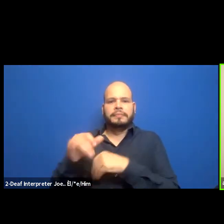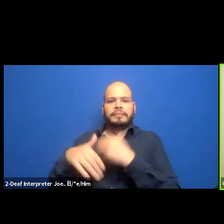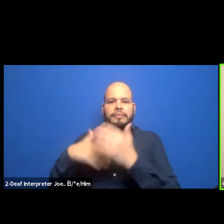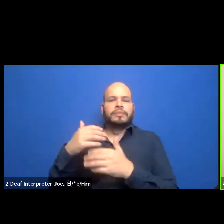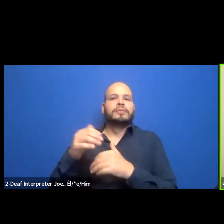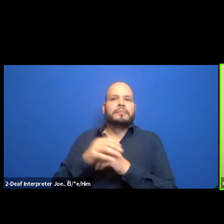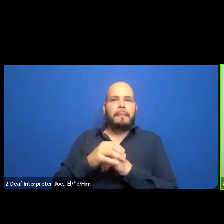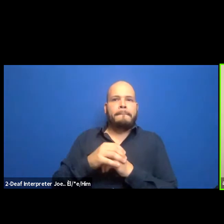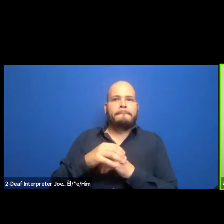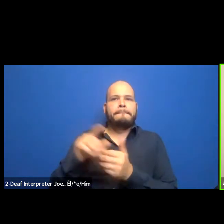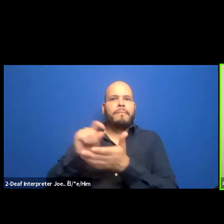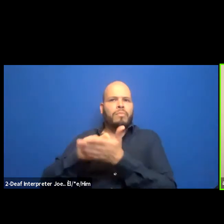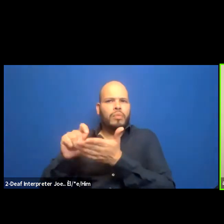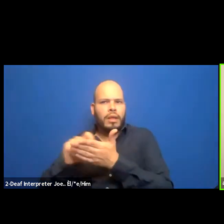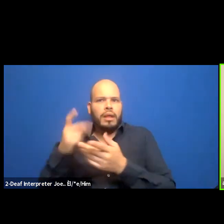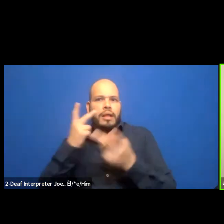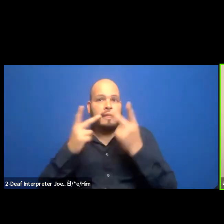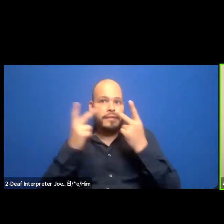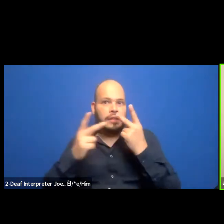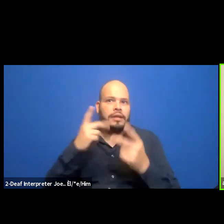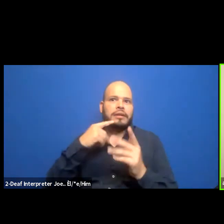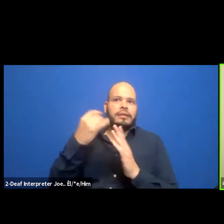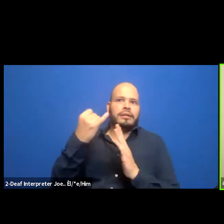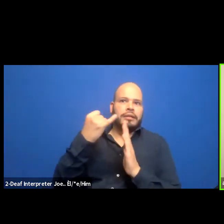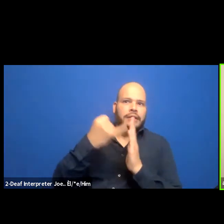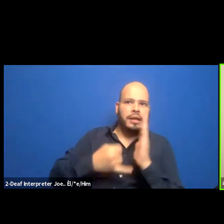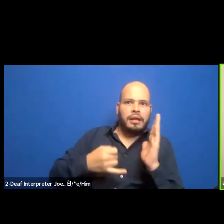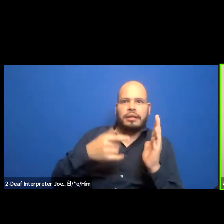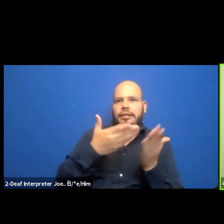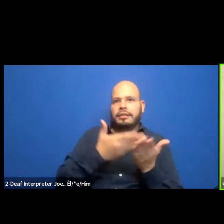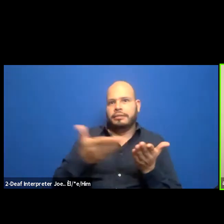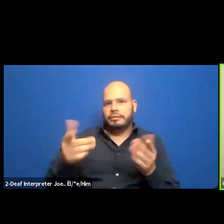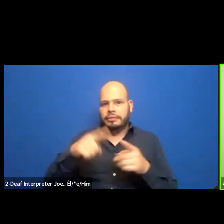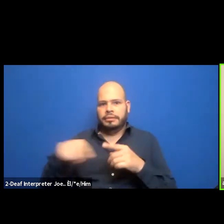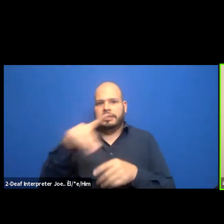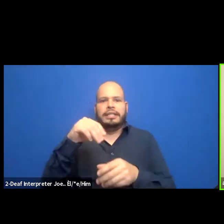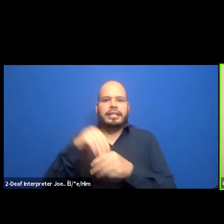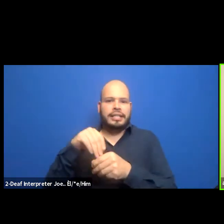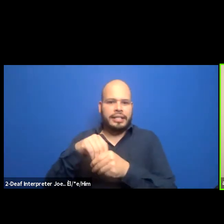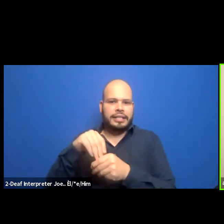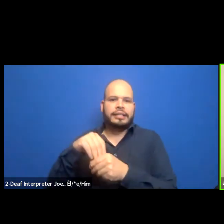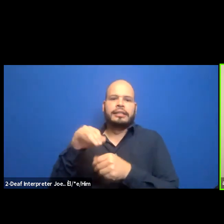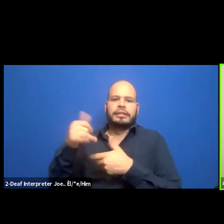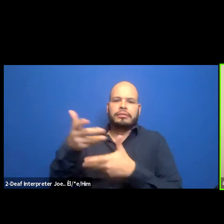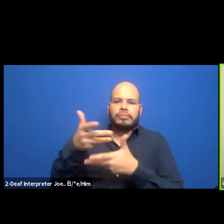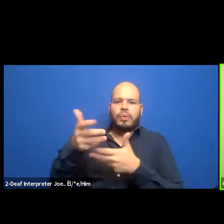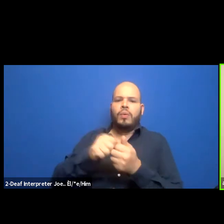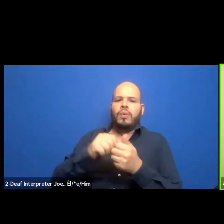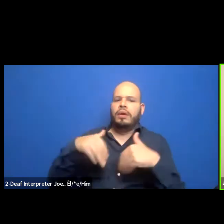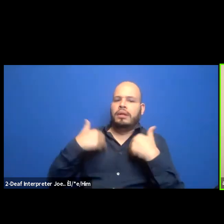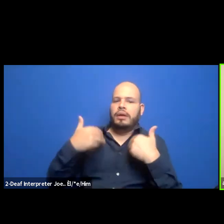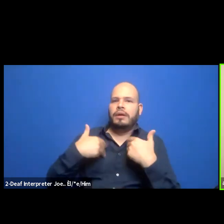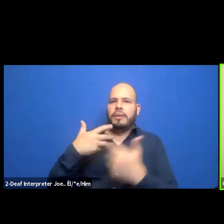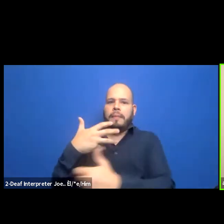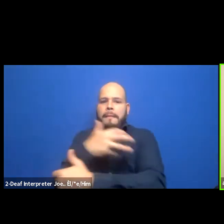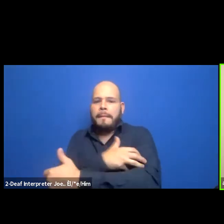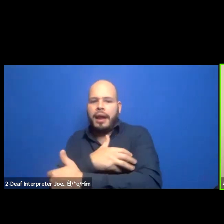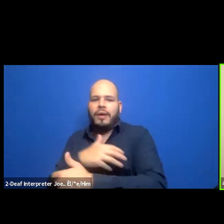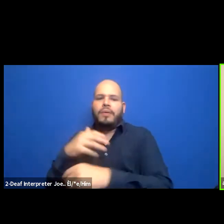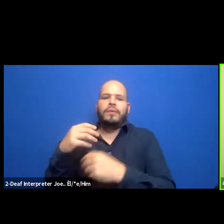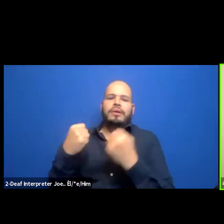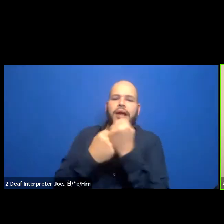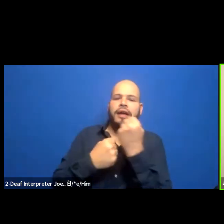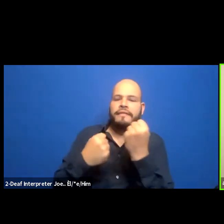and other things. And I also fight against displacement, and all with love and